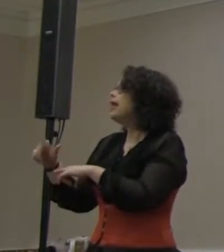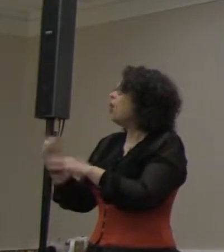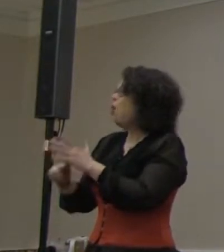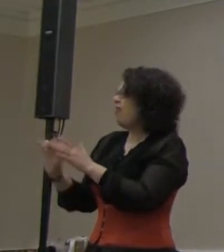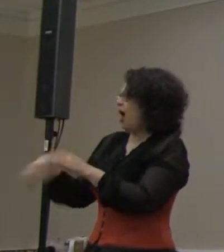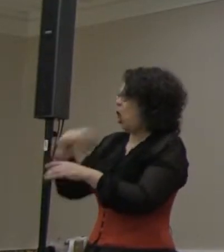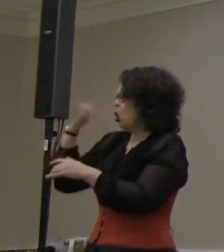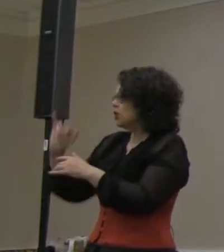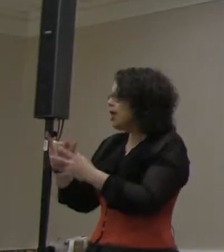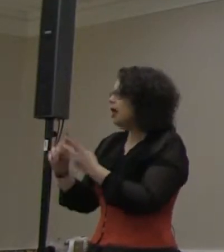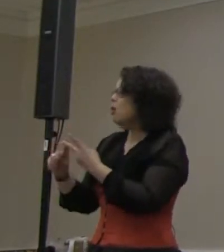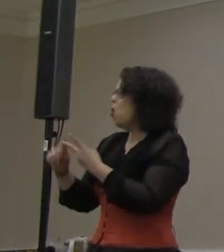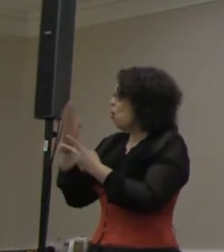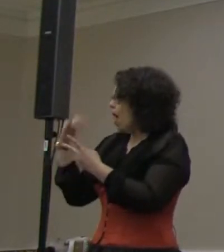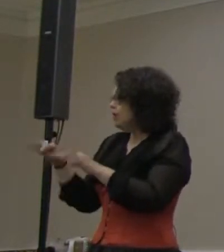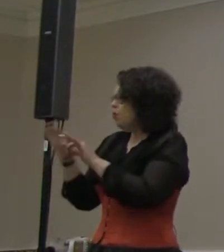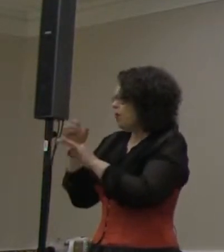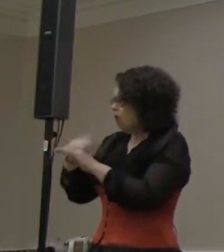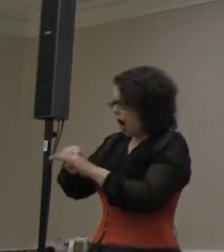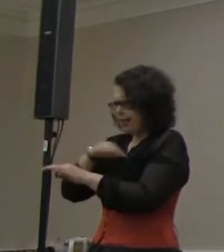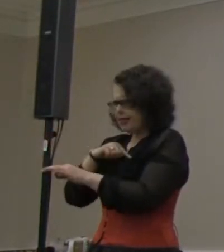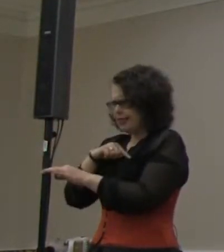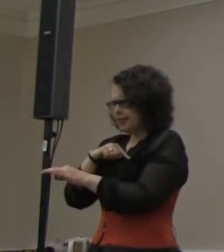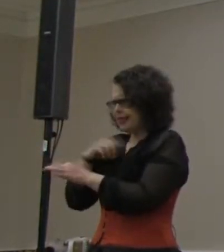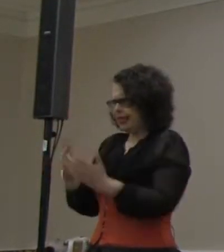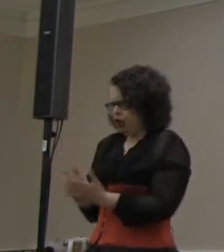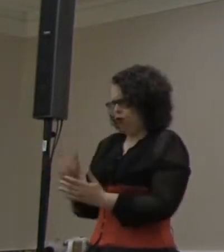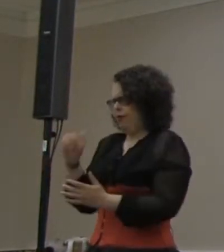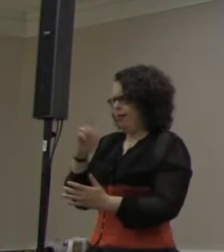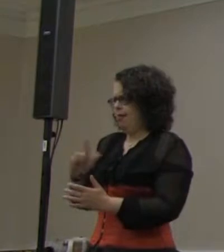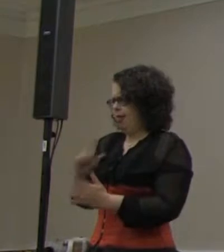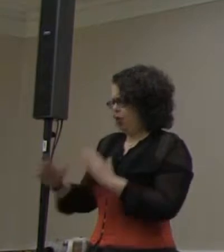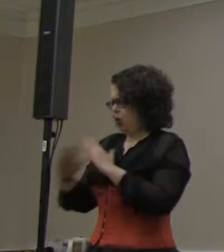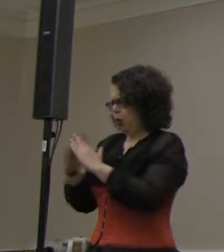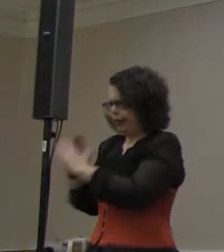looks like and why it's important to us in the leather community.